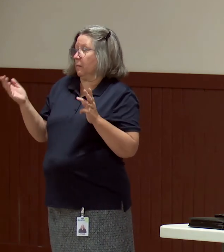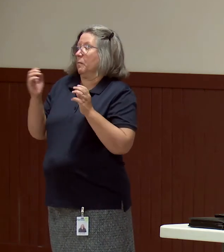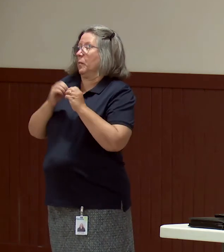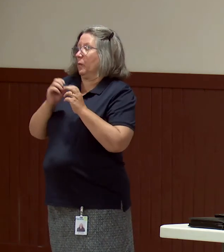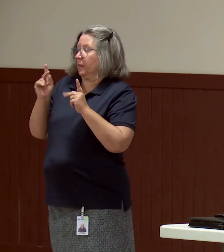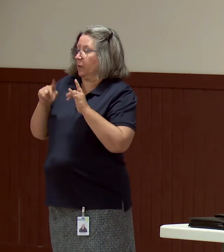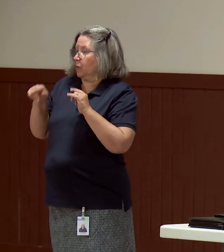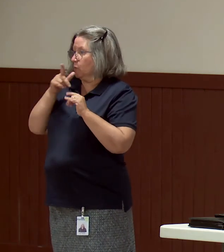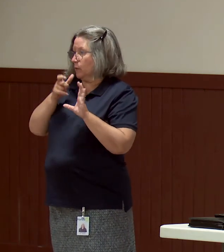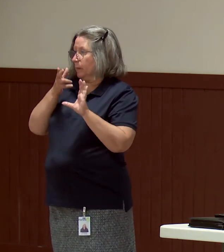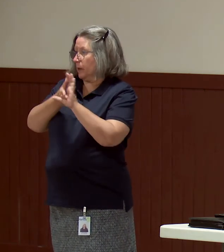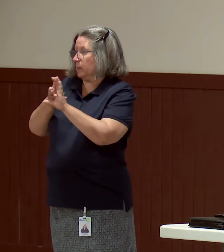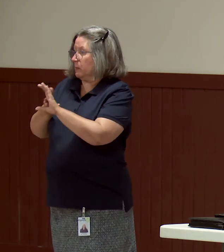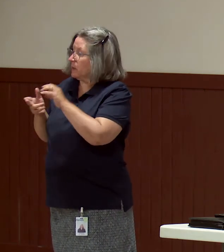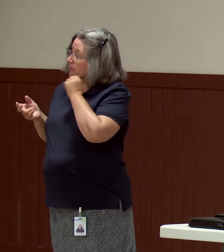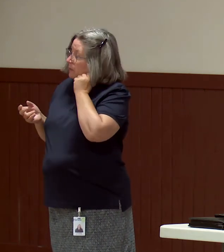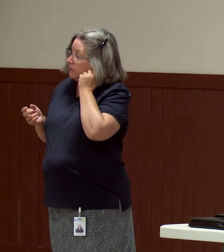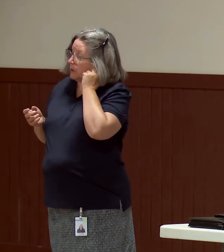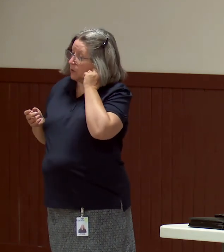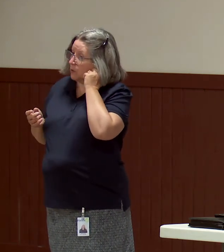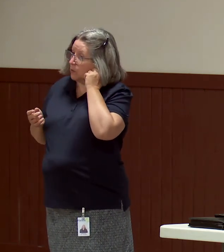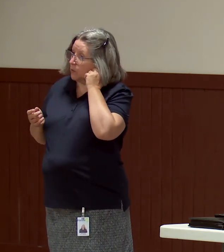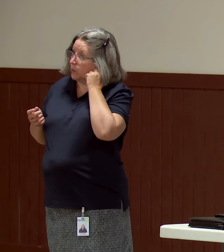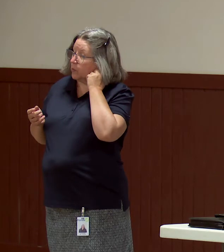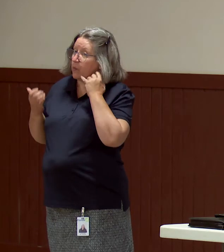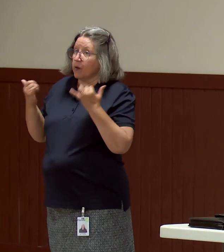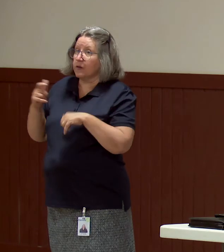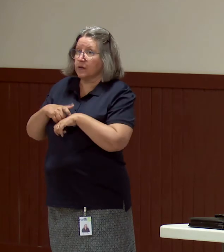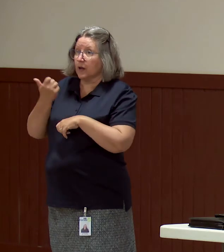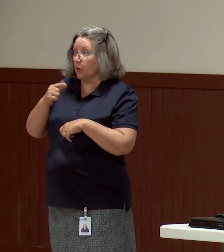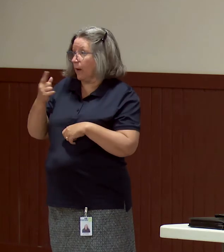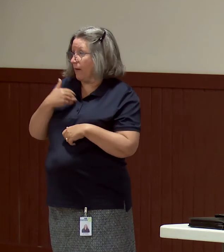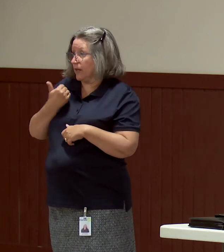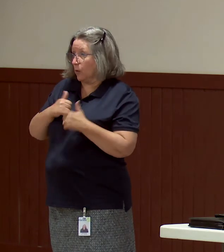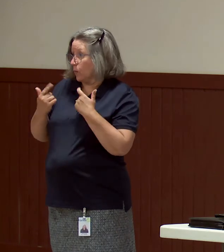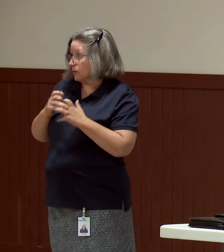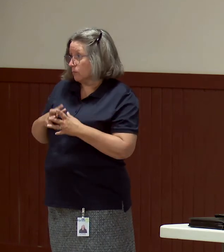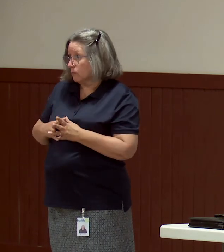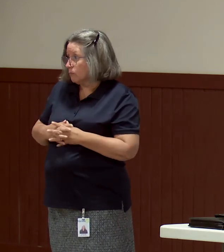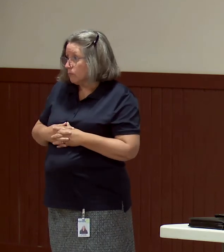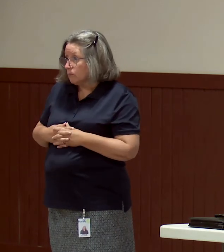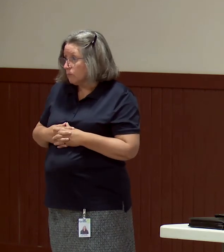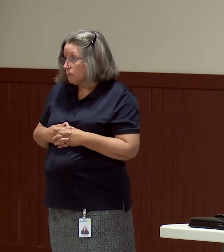that we have. So I guess at this time, if does anyone have any questions?